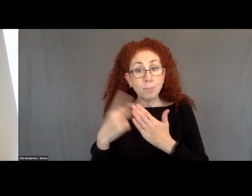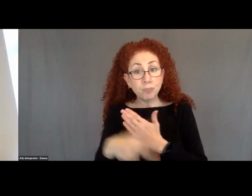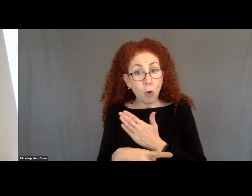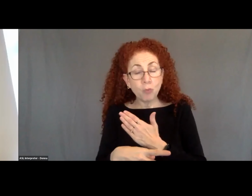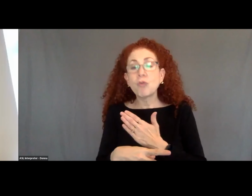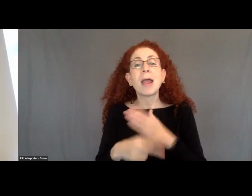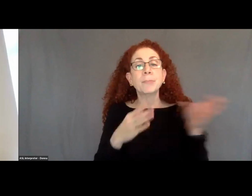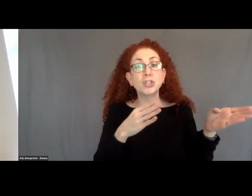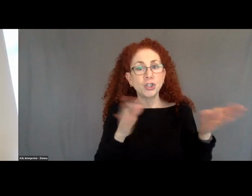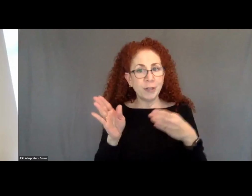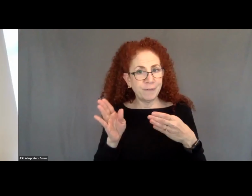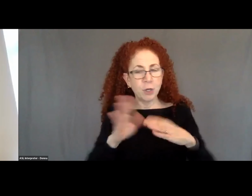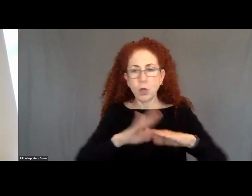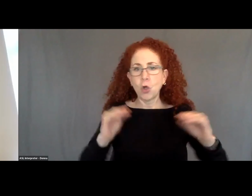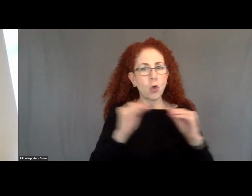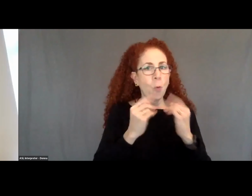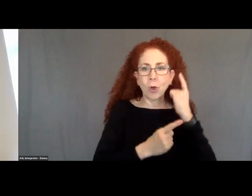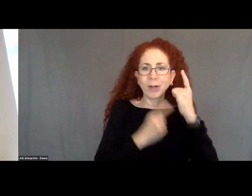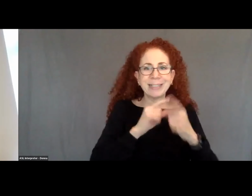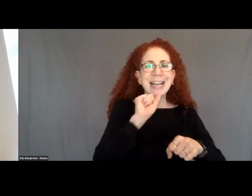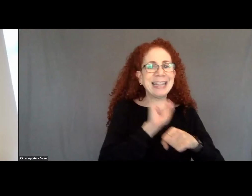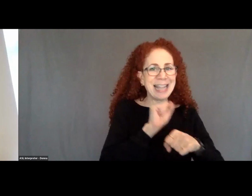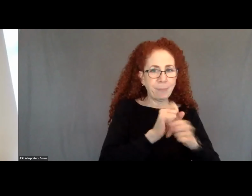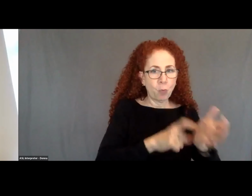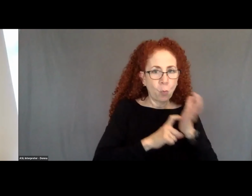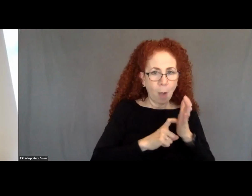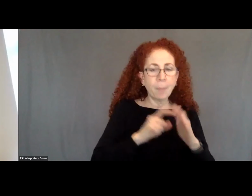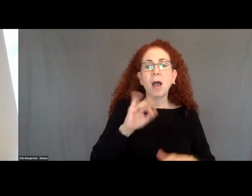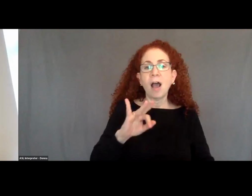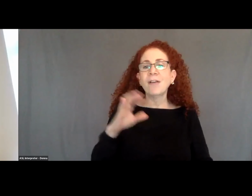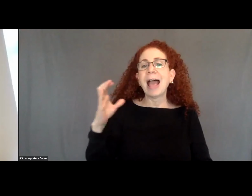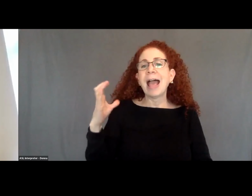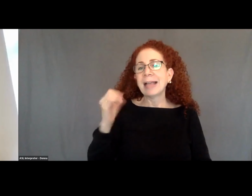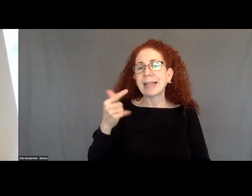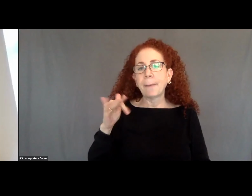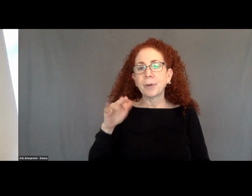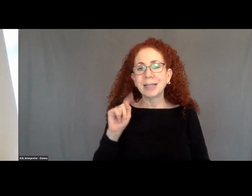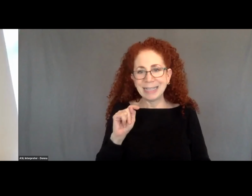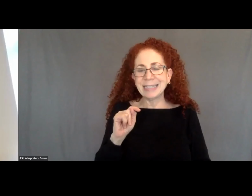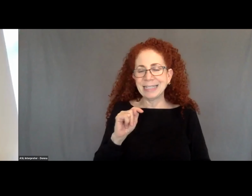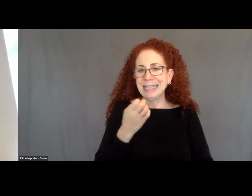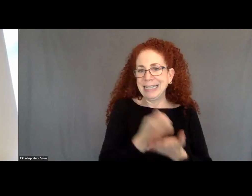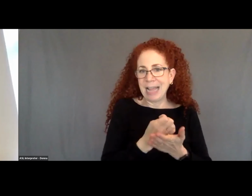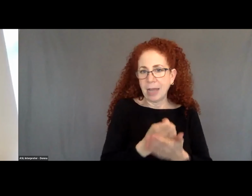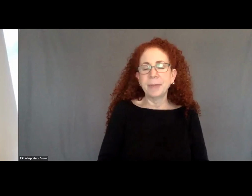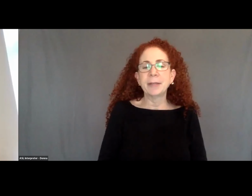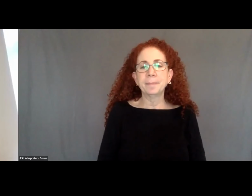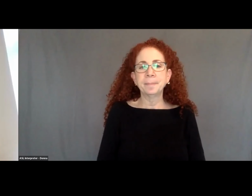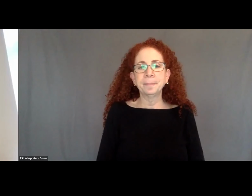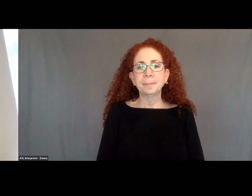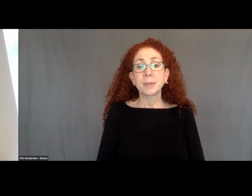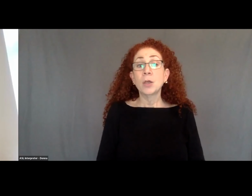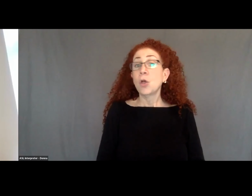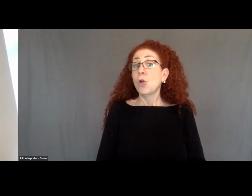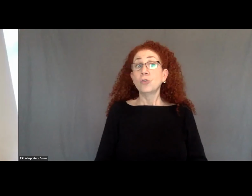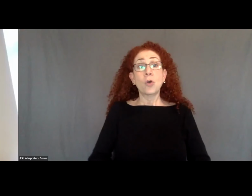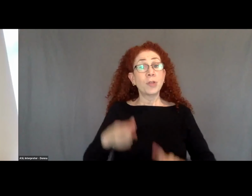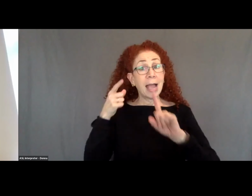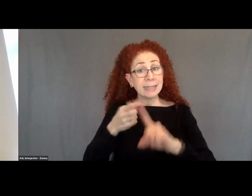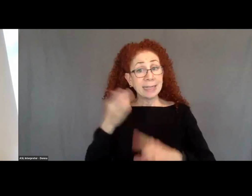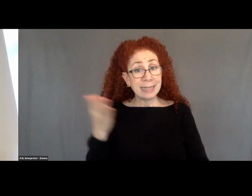touchstone, the labor requirements of the capitalist economy. This is something that Nate Holdren also mentioned. So the idea here, I think, is